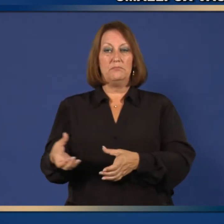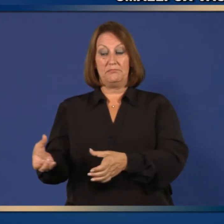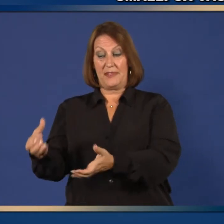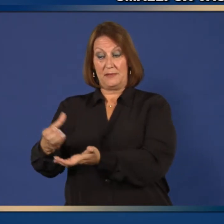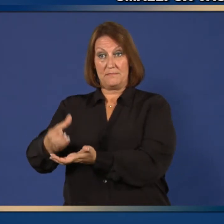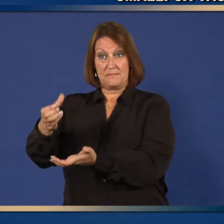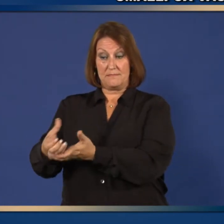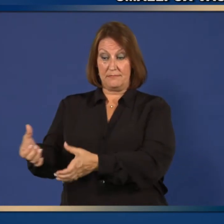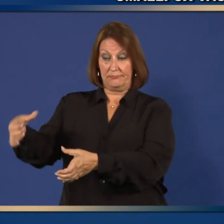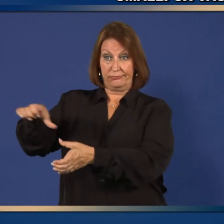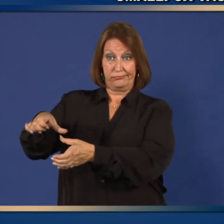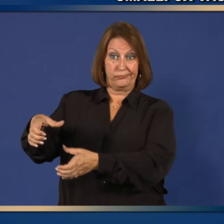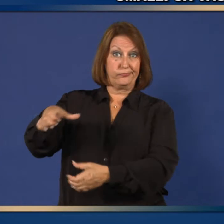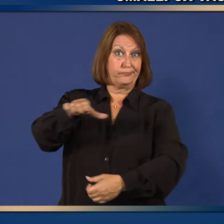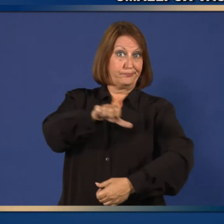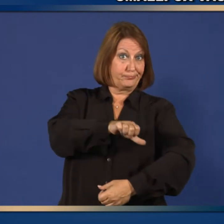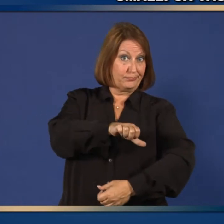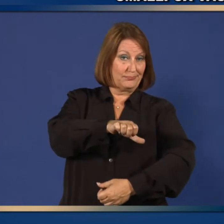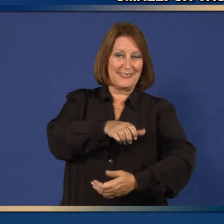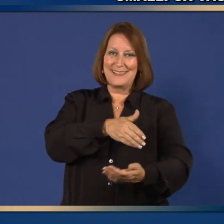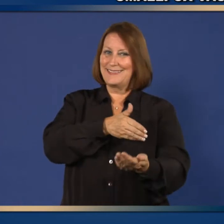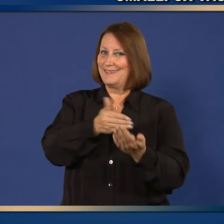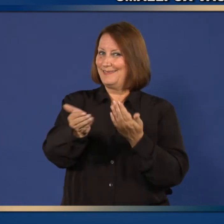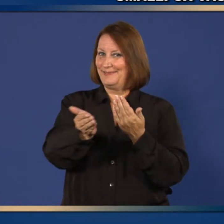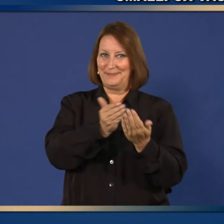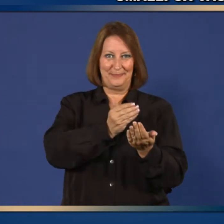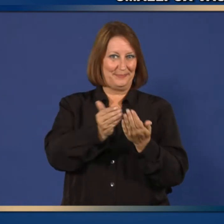be passed to babies through breast milk.